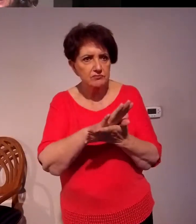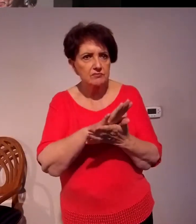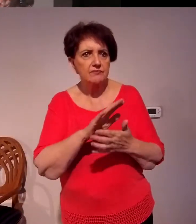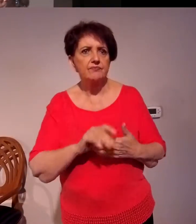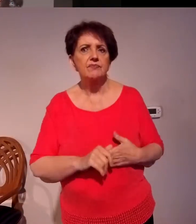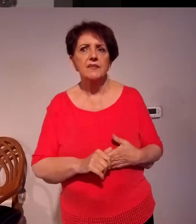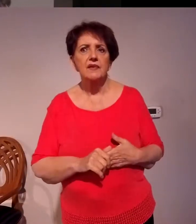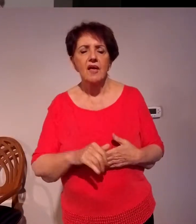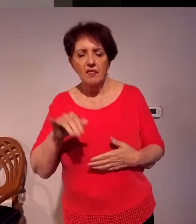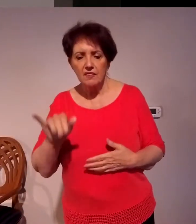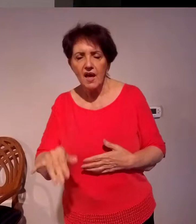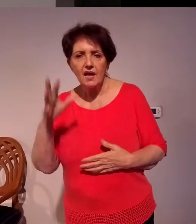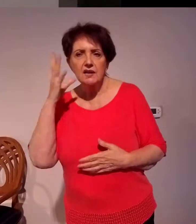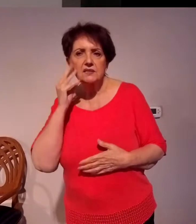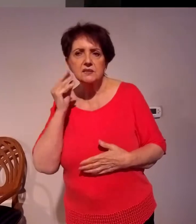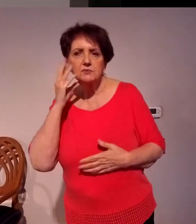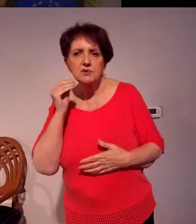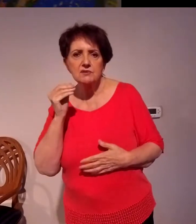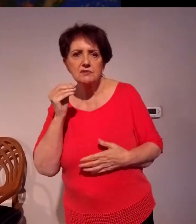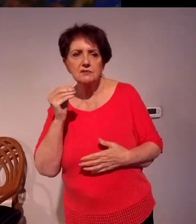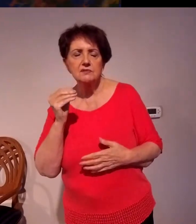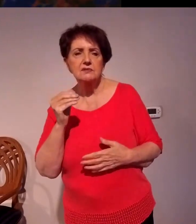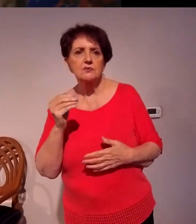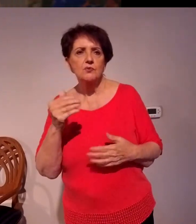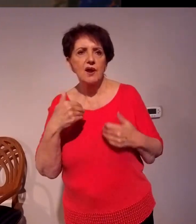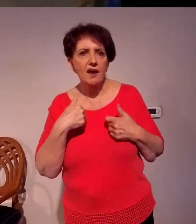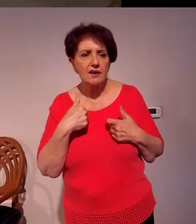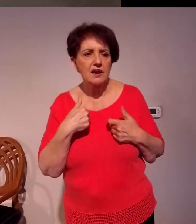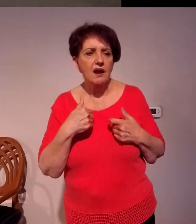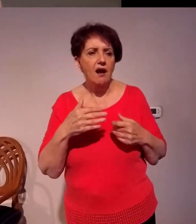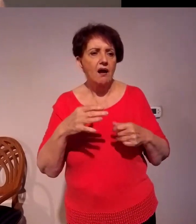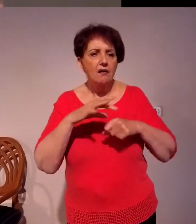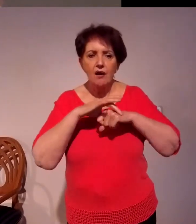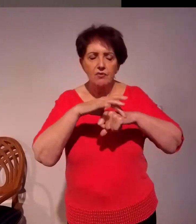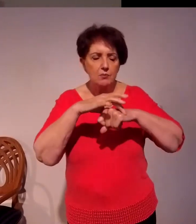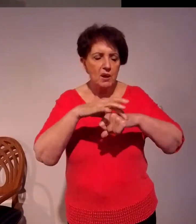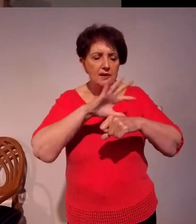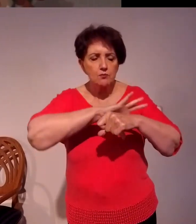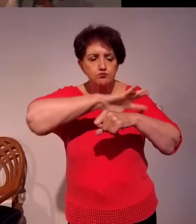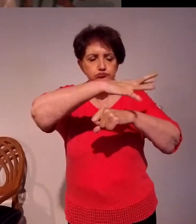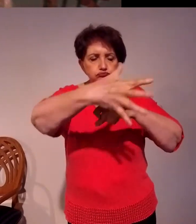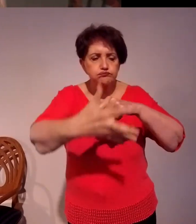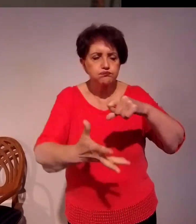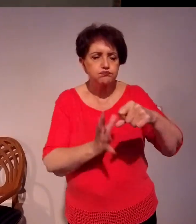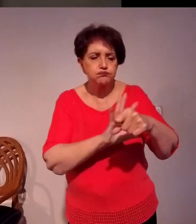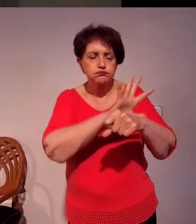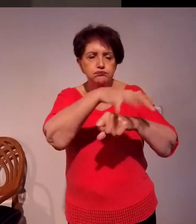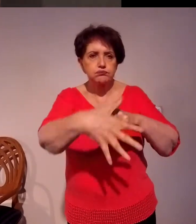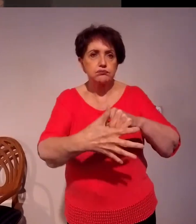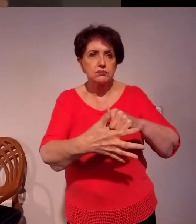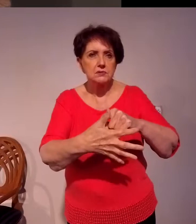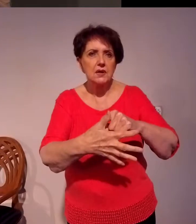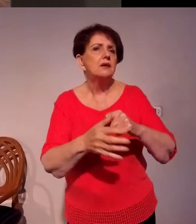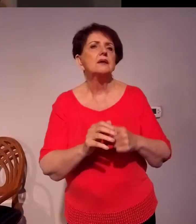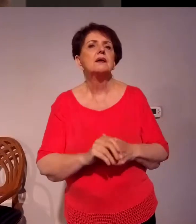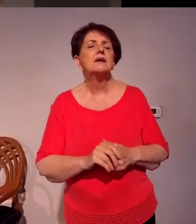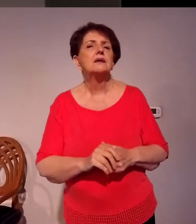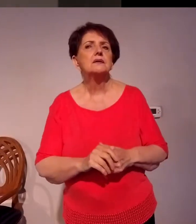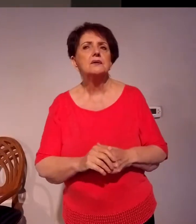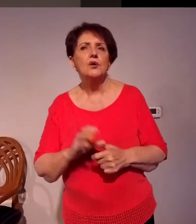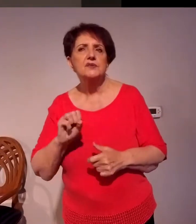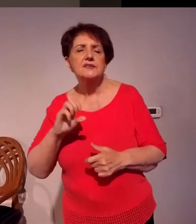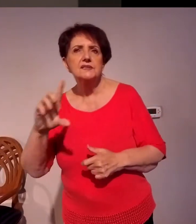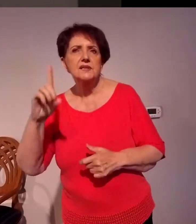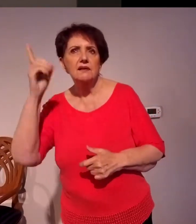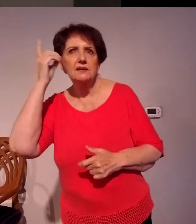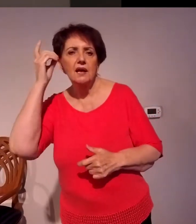that experience all over the planet? What if we imagine CSLDallas teaching the science of mind